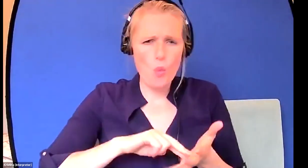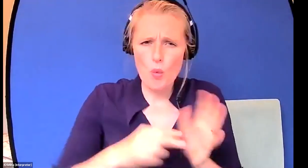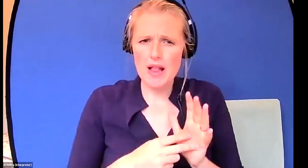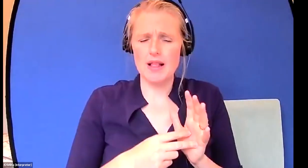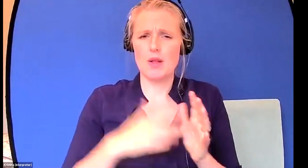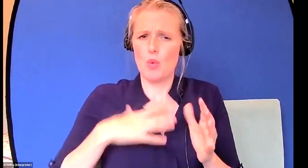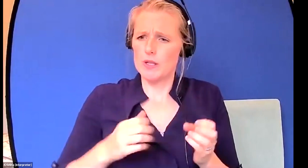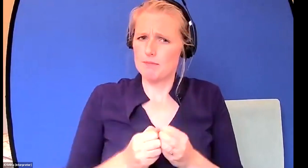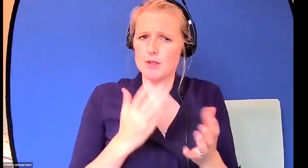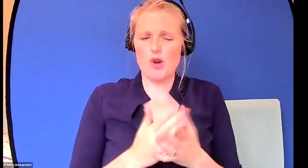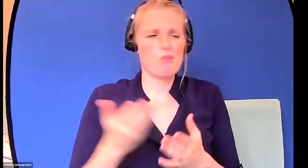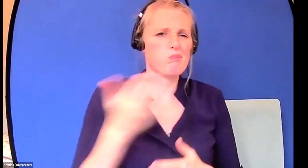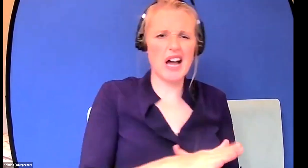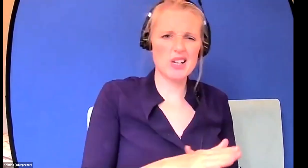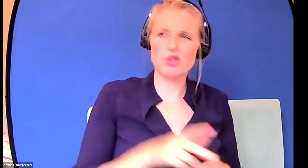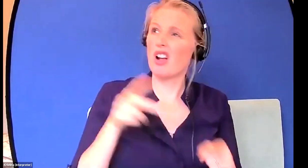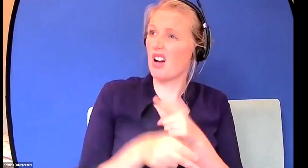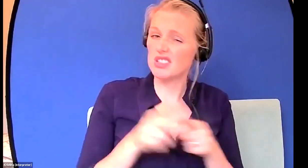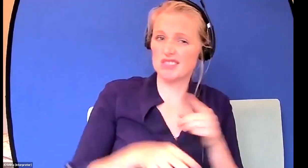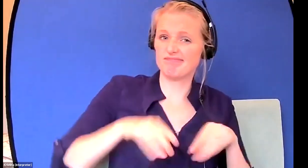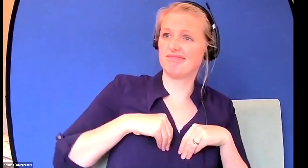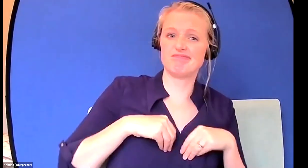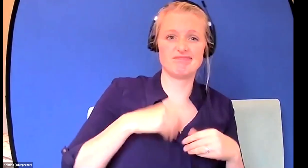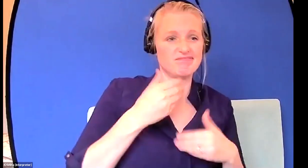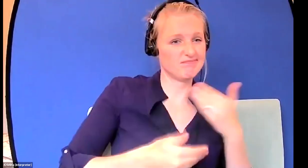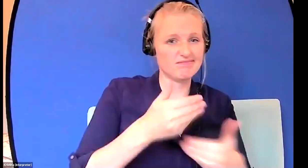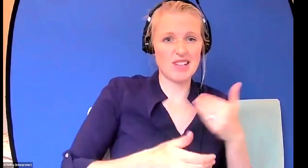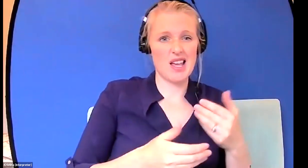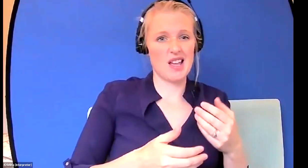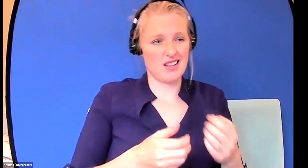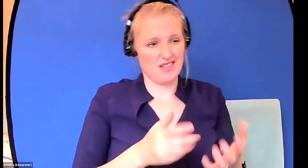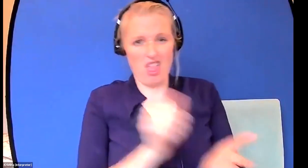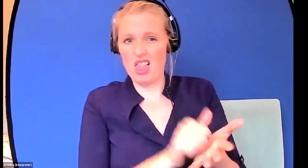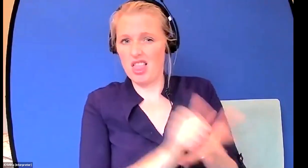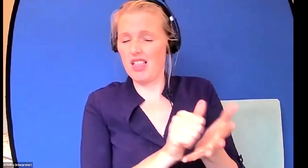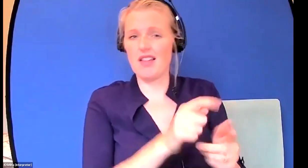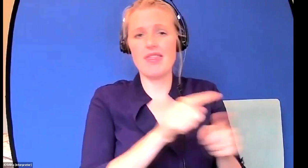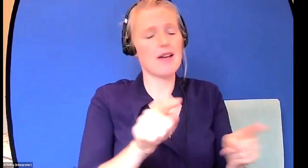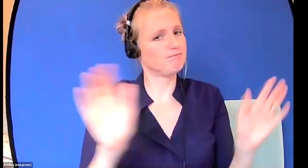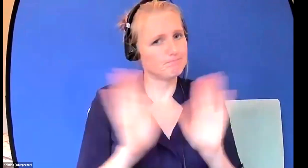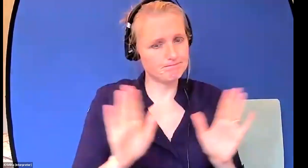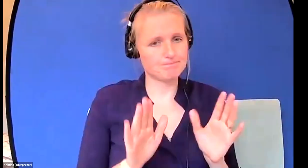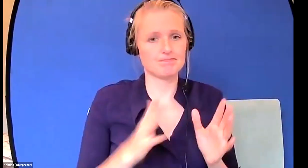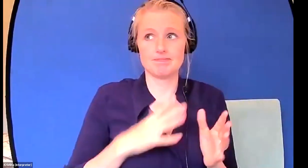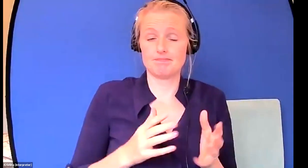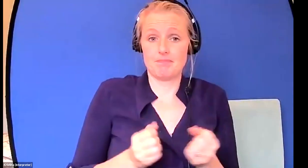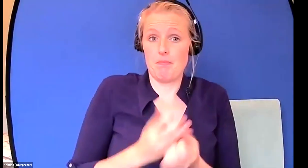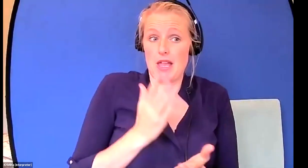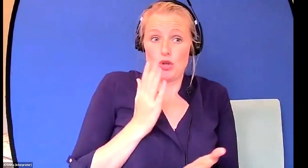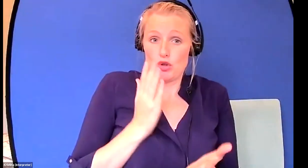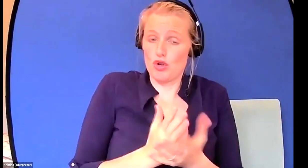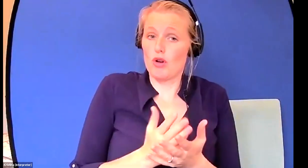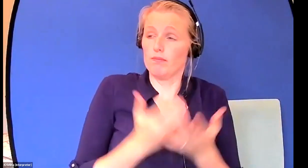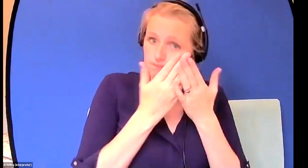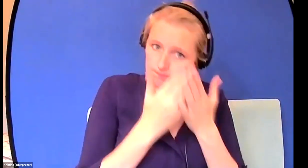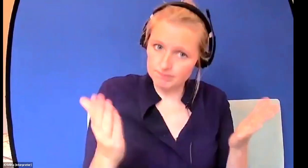return to a painful austerity that really does sell artists and art short, restricts, unfortunately, the widest